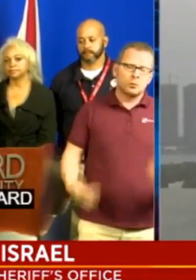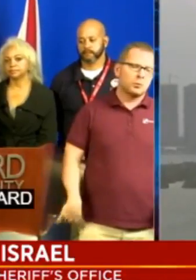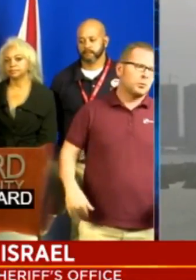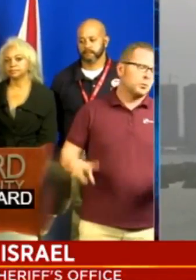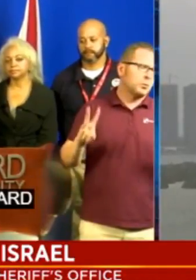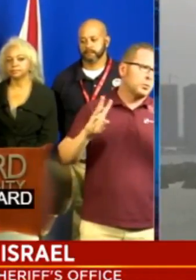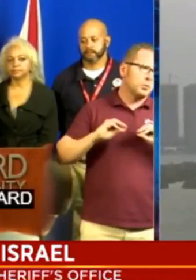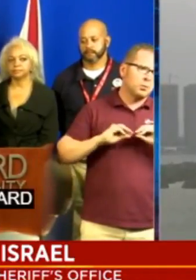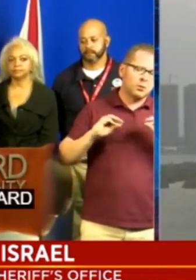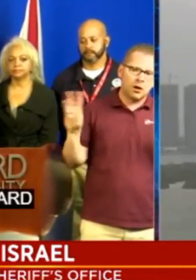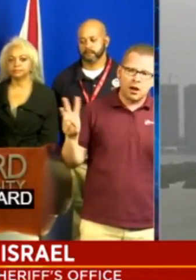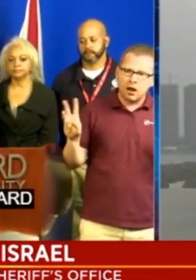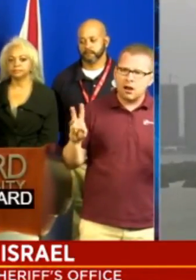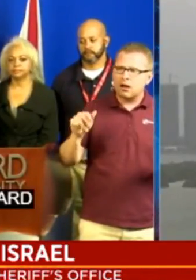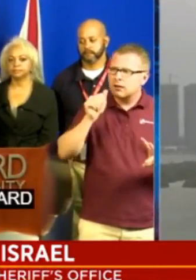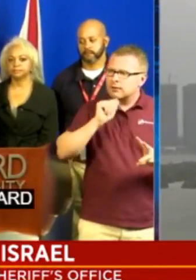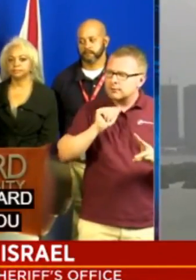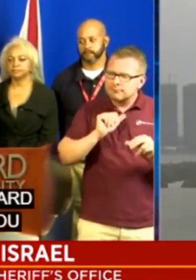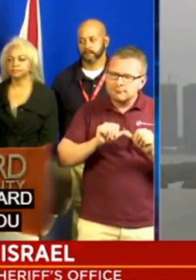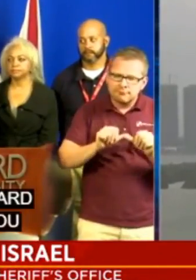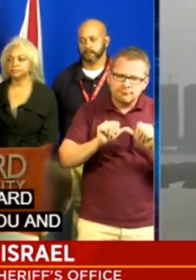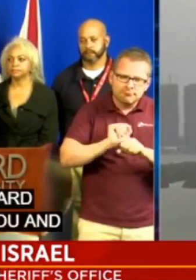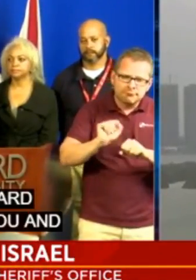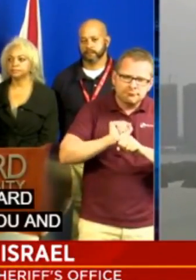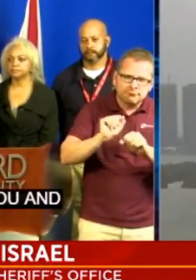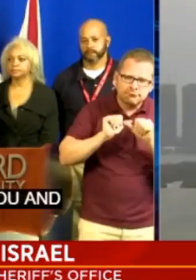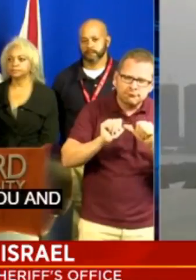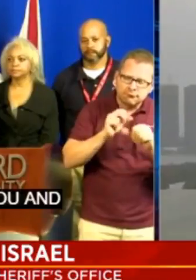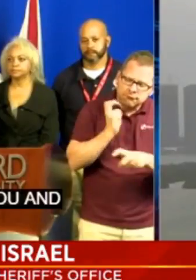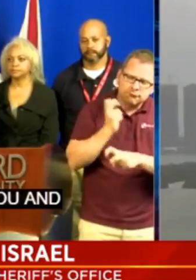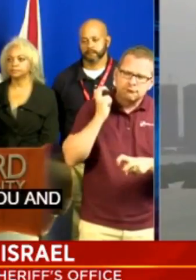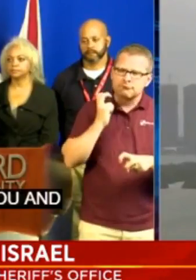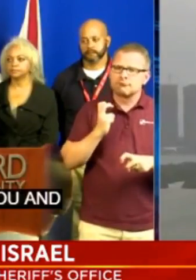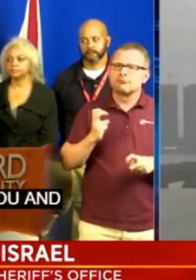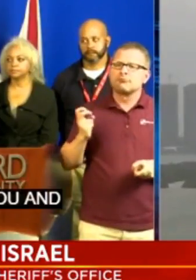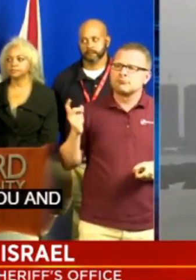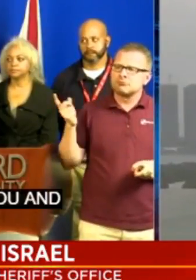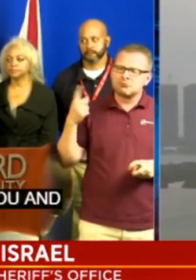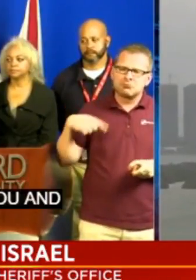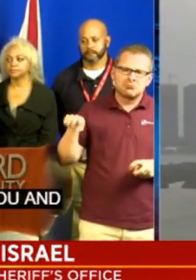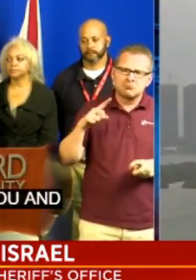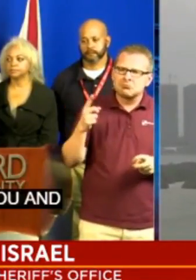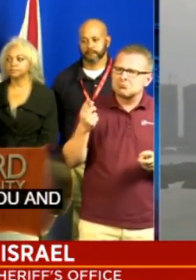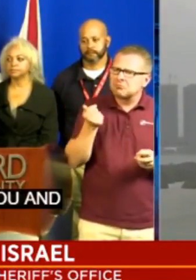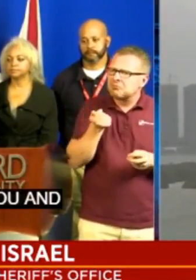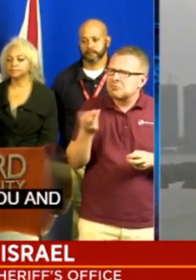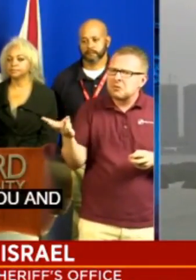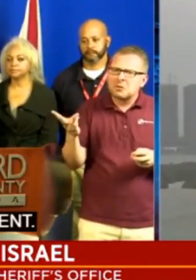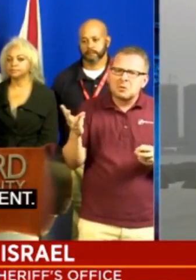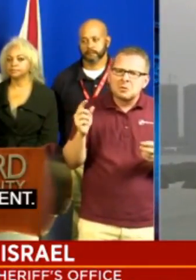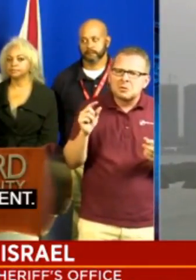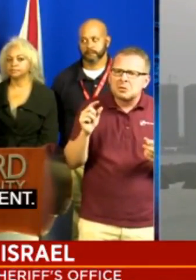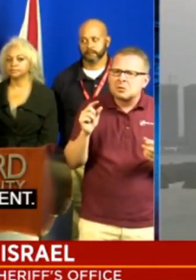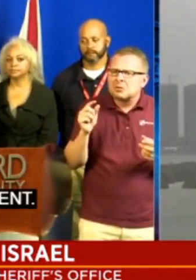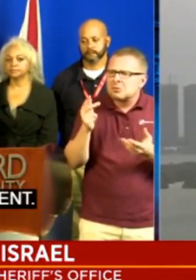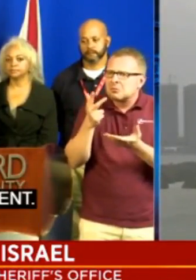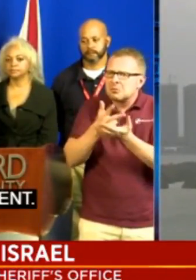We've driven the streets. Very few cars are out there. Citizens have taken evacuation